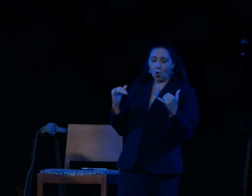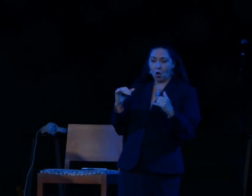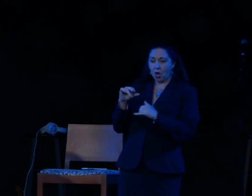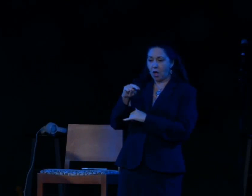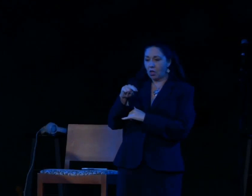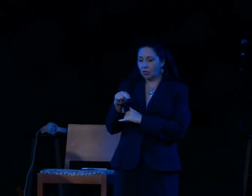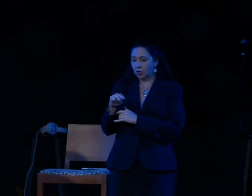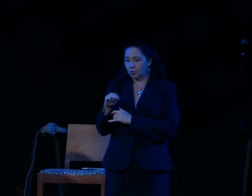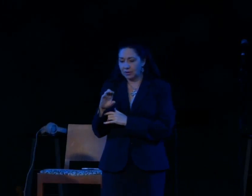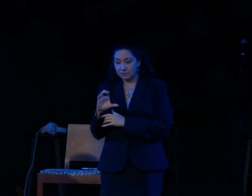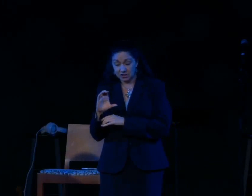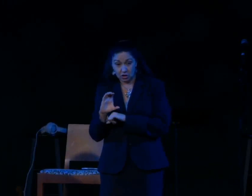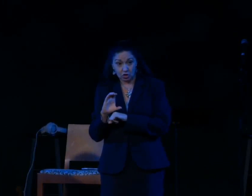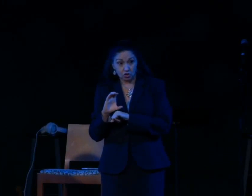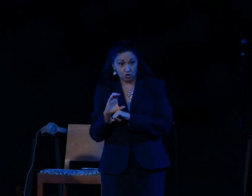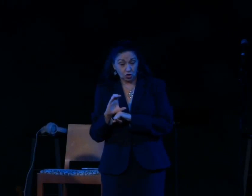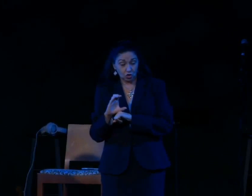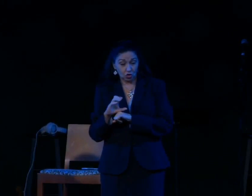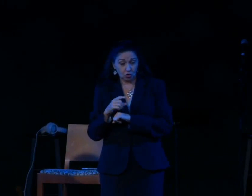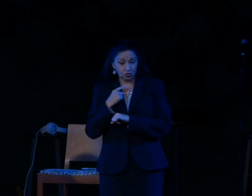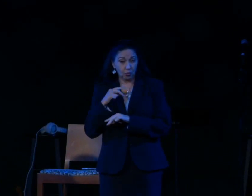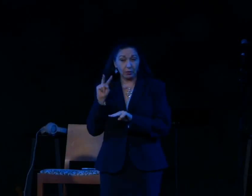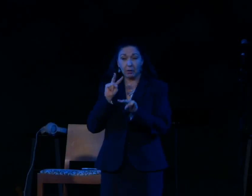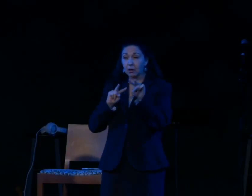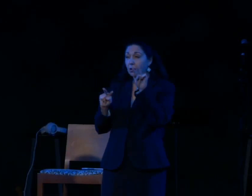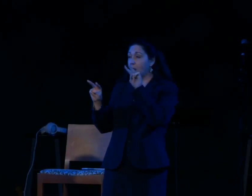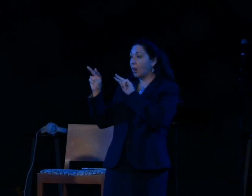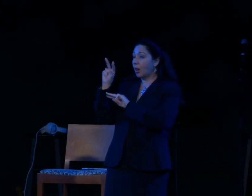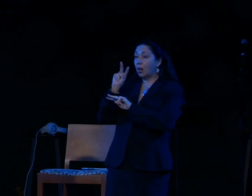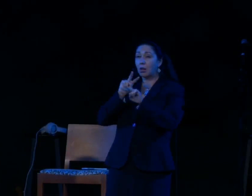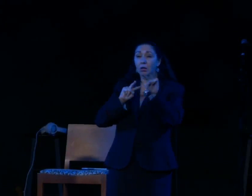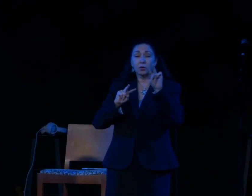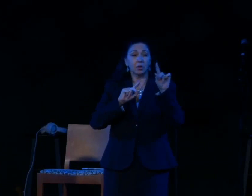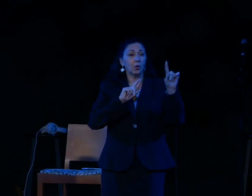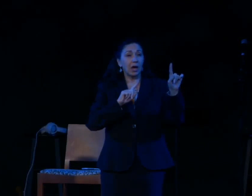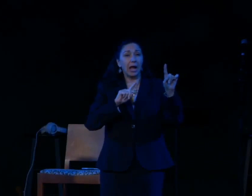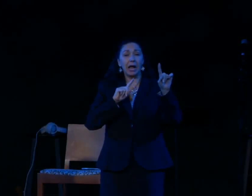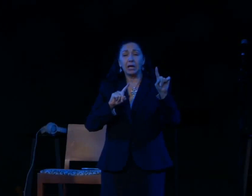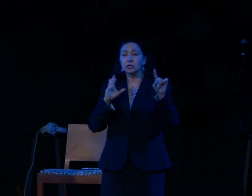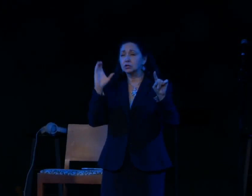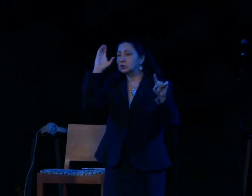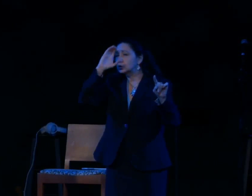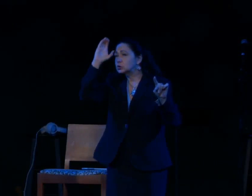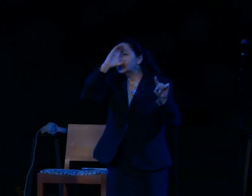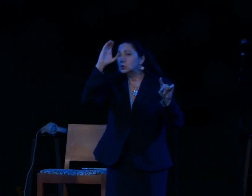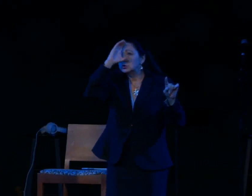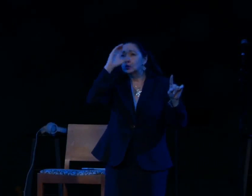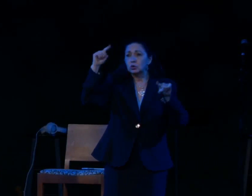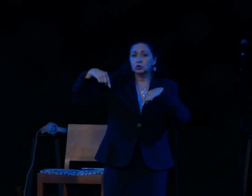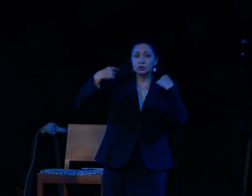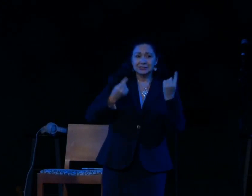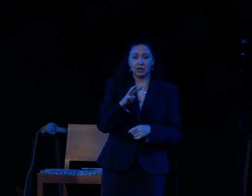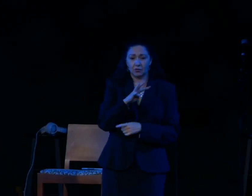Methodist Church, we have been looking for answers for 46 years.